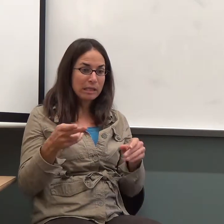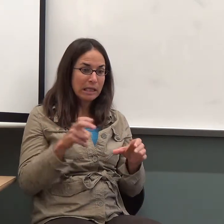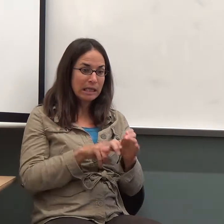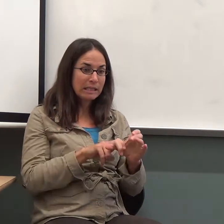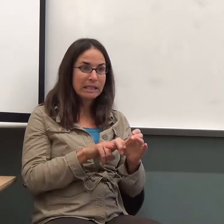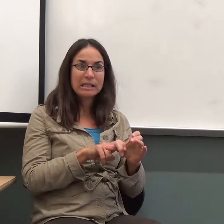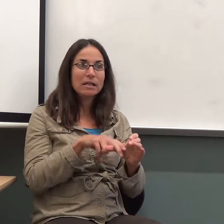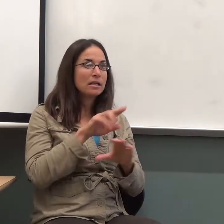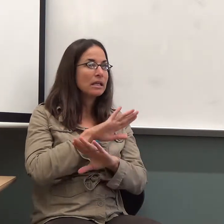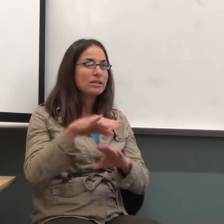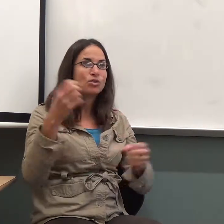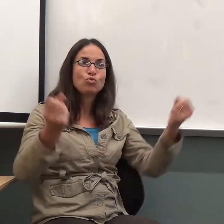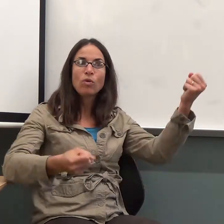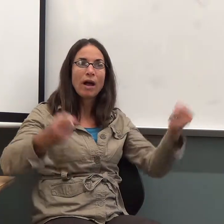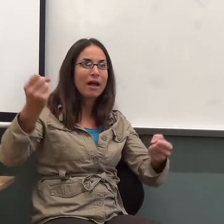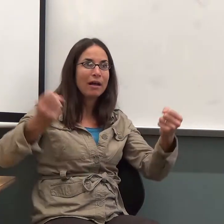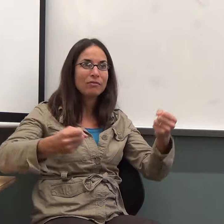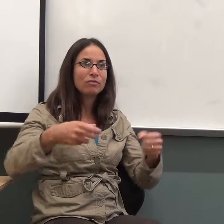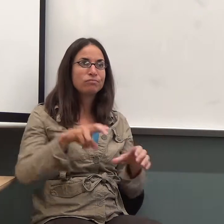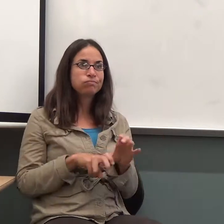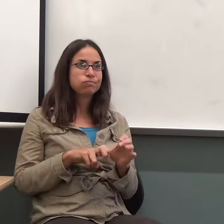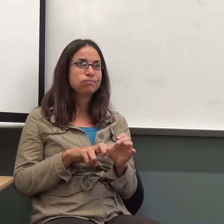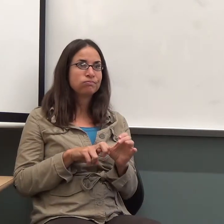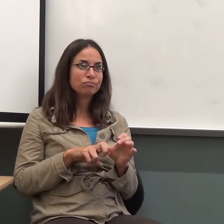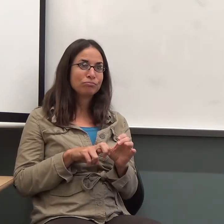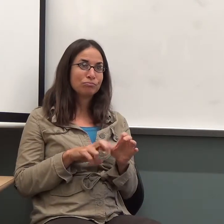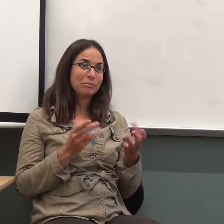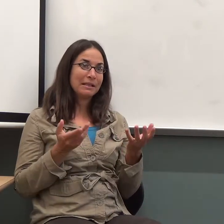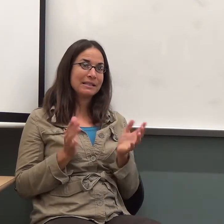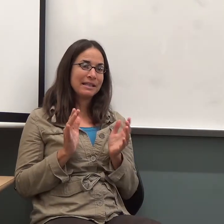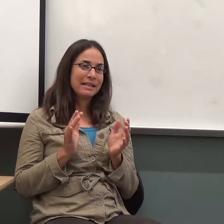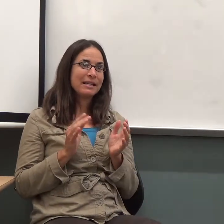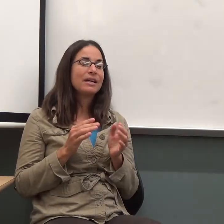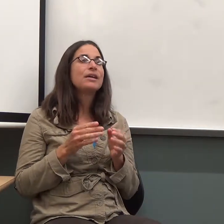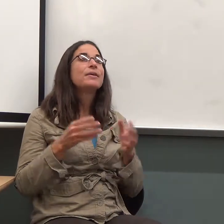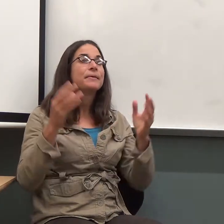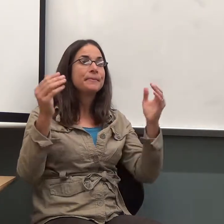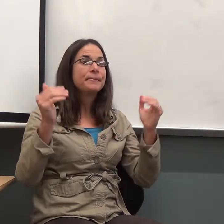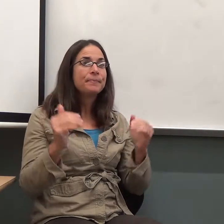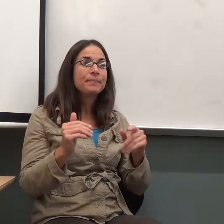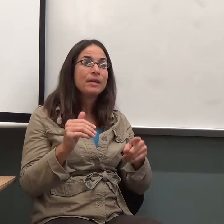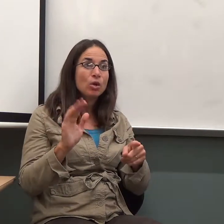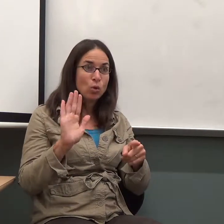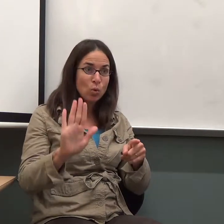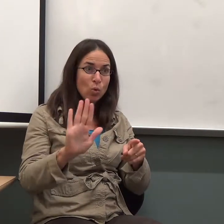wheel. No, we need, so Sandra's suggestion was correct. We have to get rid of your. Whose is it?